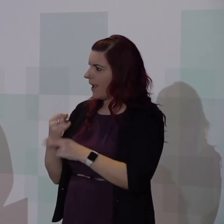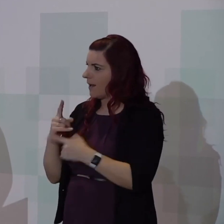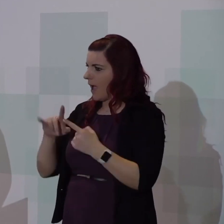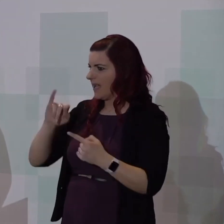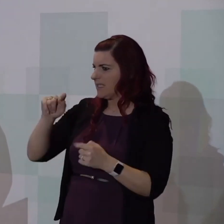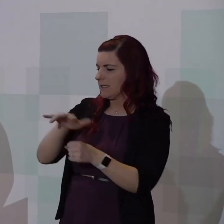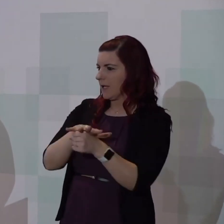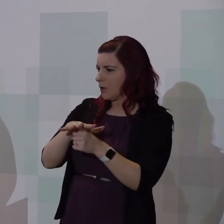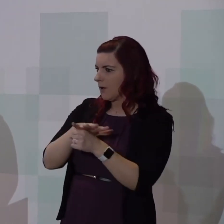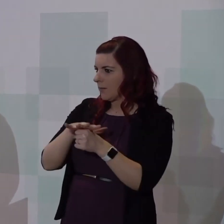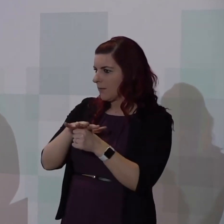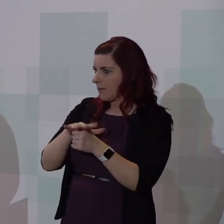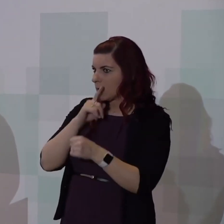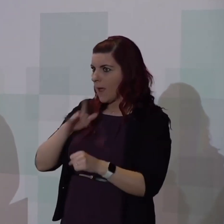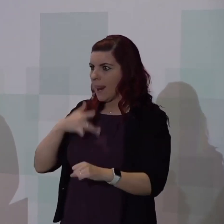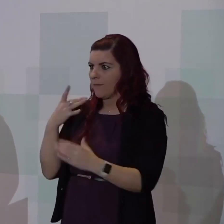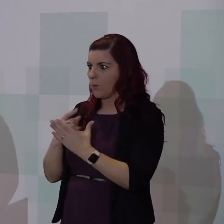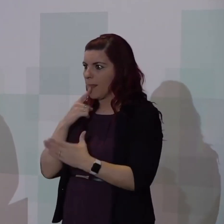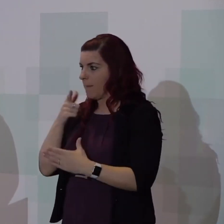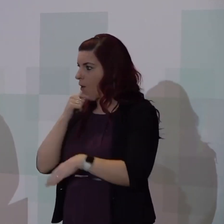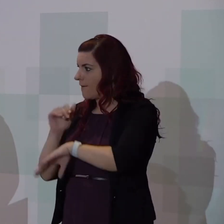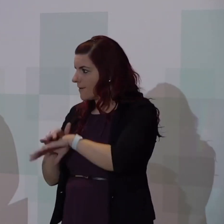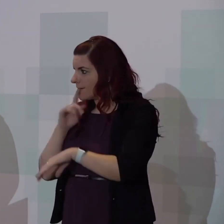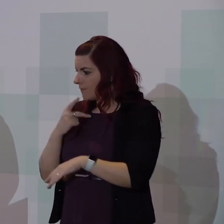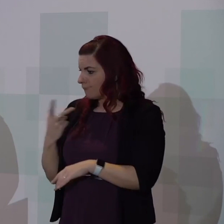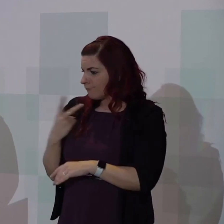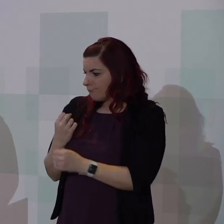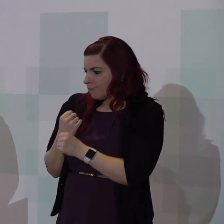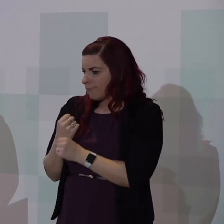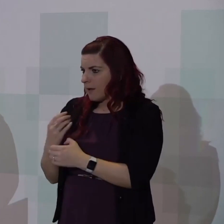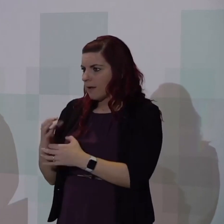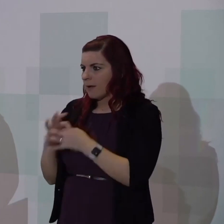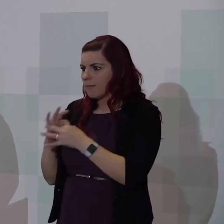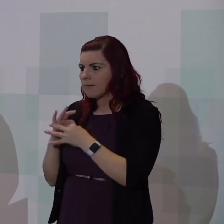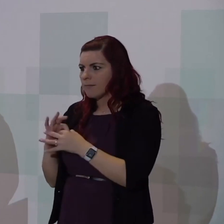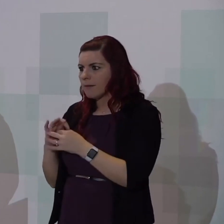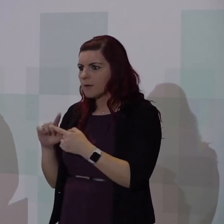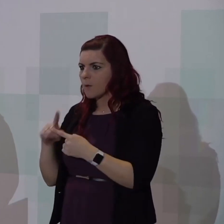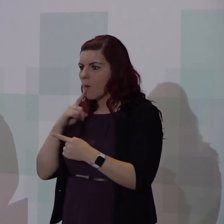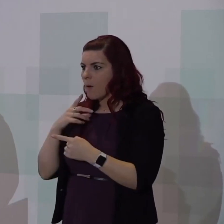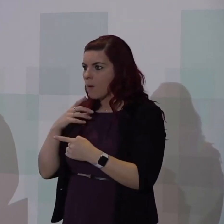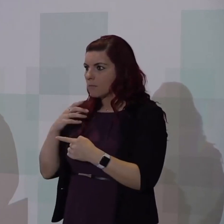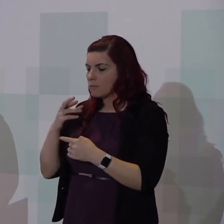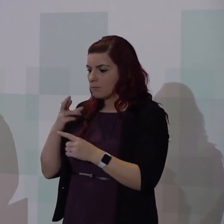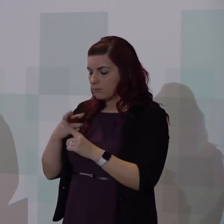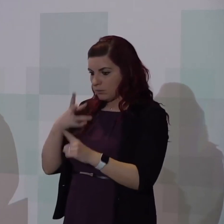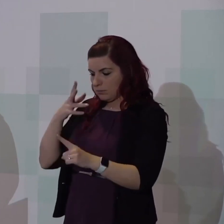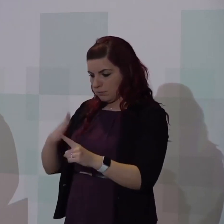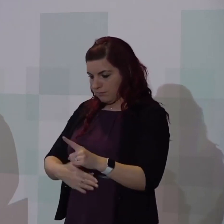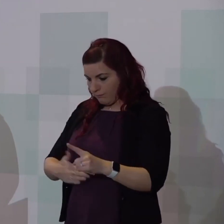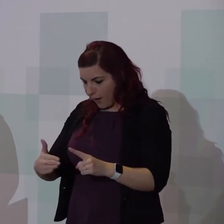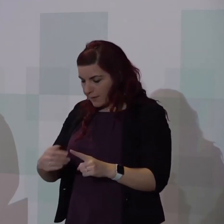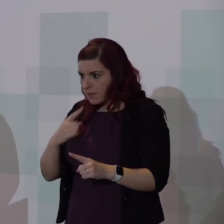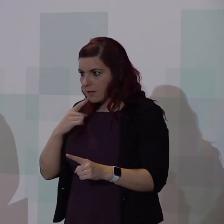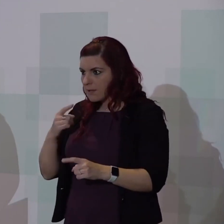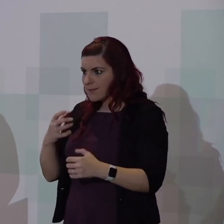sector. I was living with my boyfriend and we were very much in love. When we discovered I was pregnant, we were